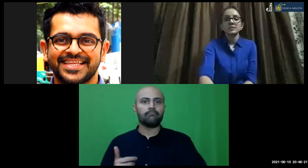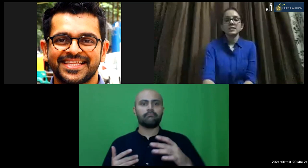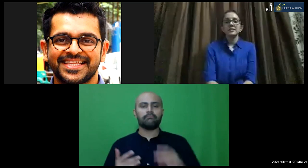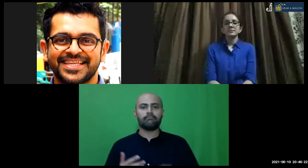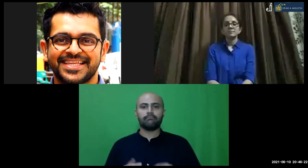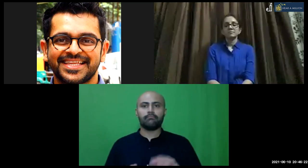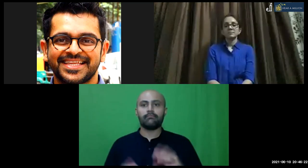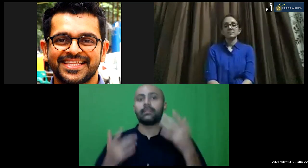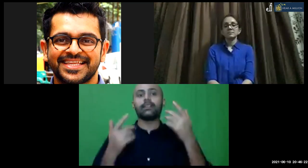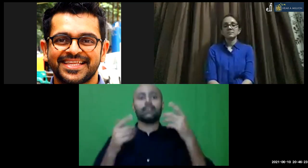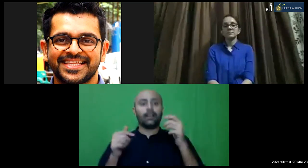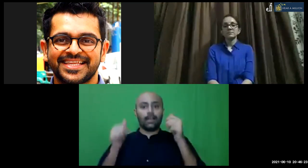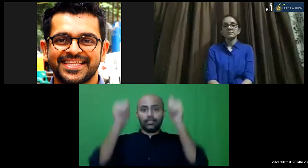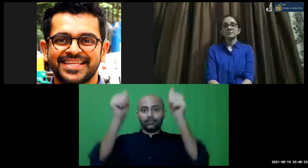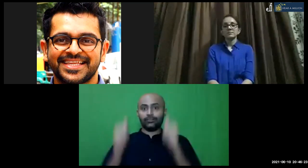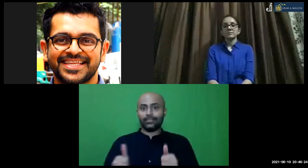Great.